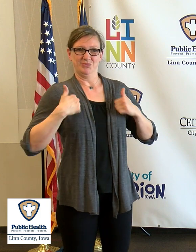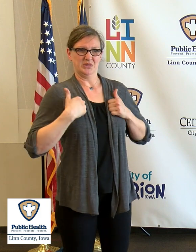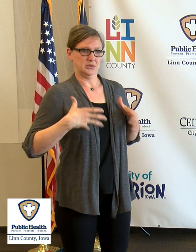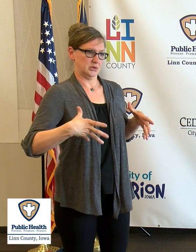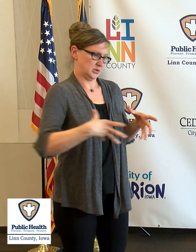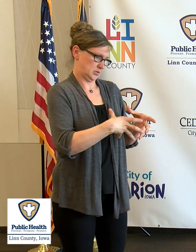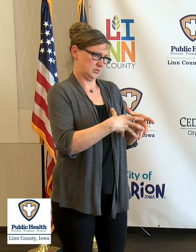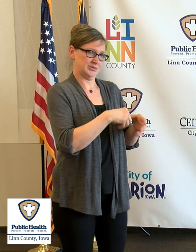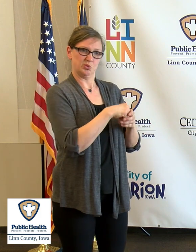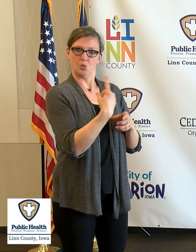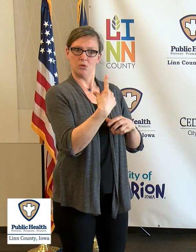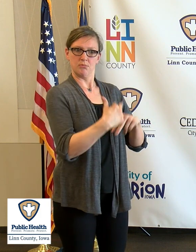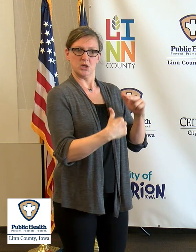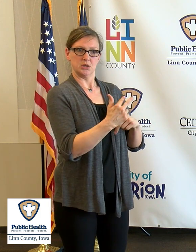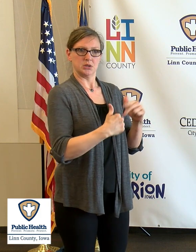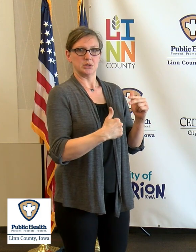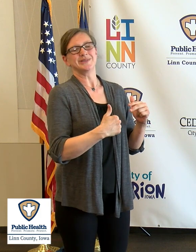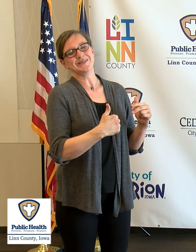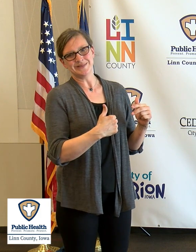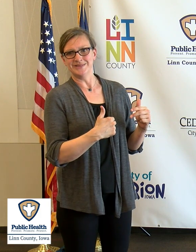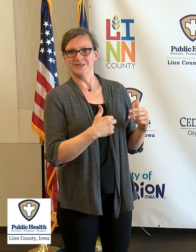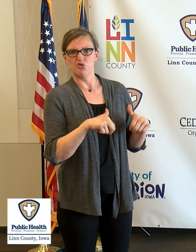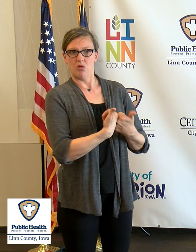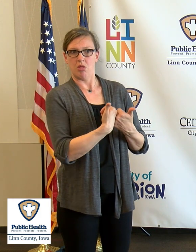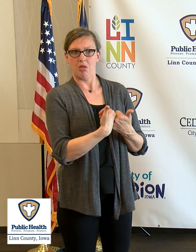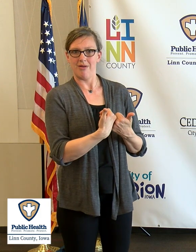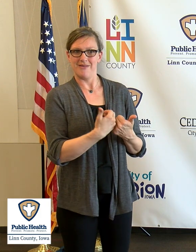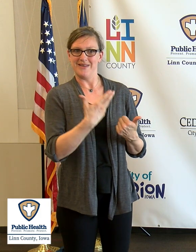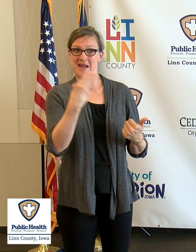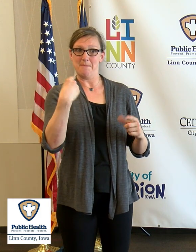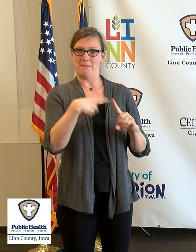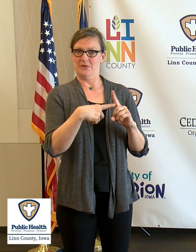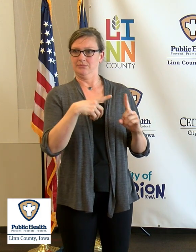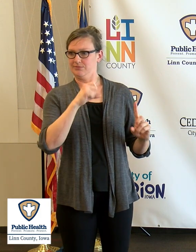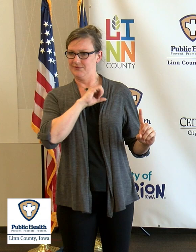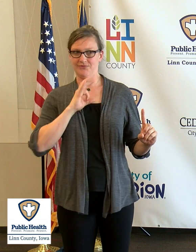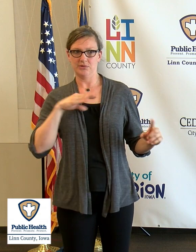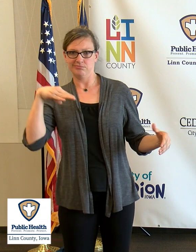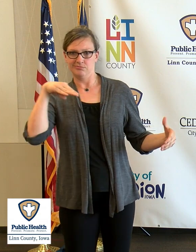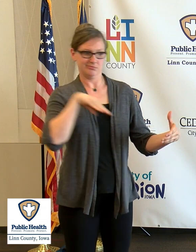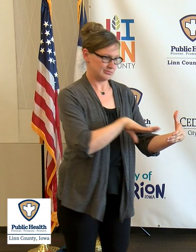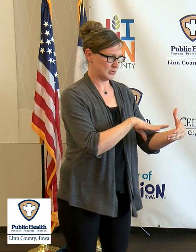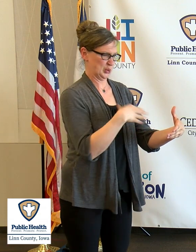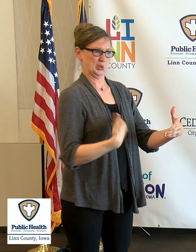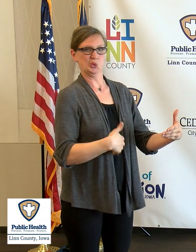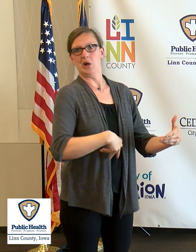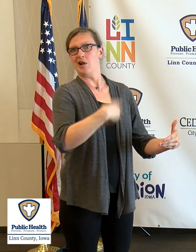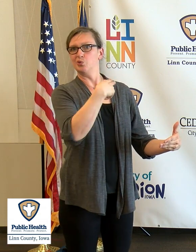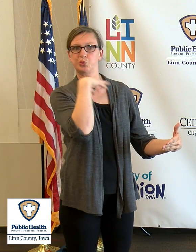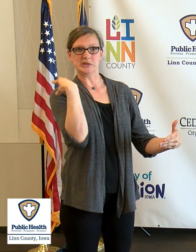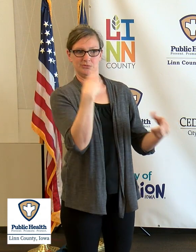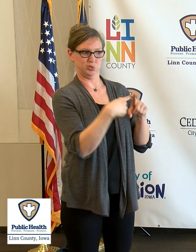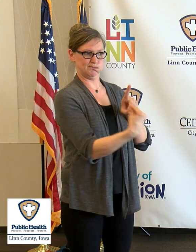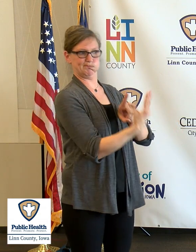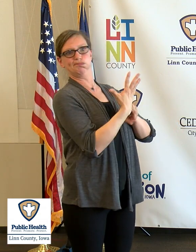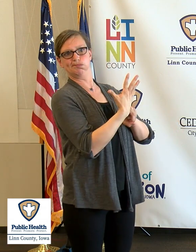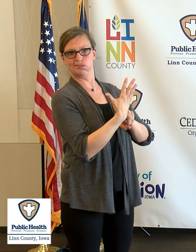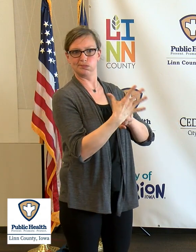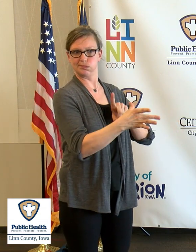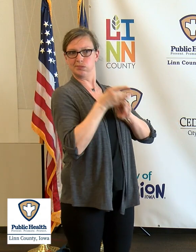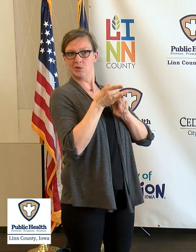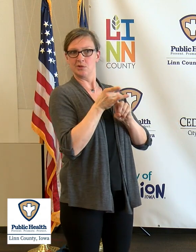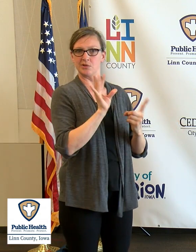Vulnerable populations reside in these settings and require a number of people to care for them. We